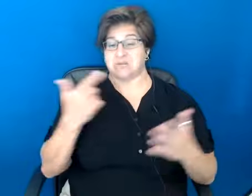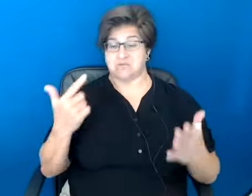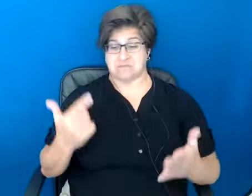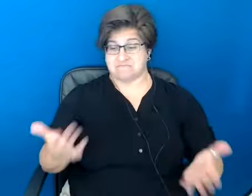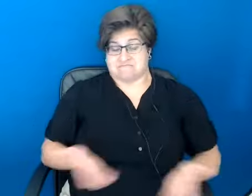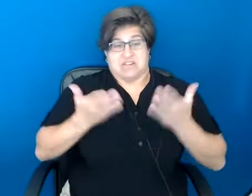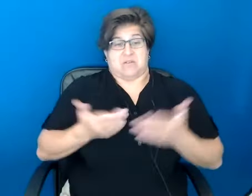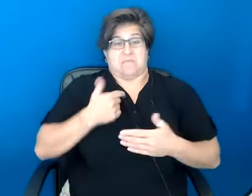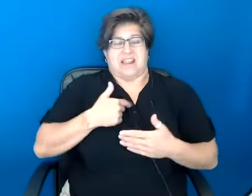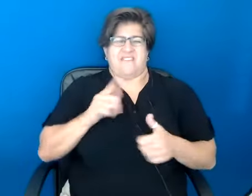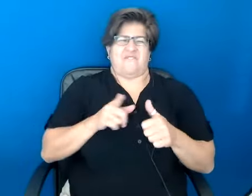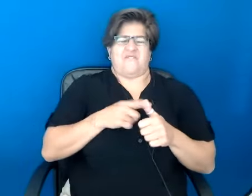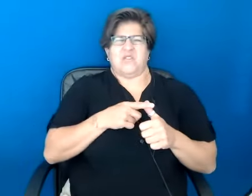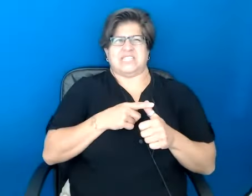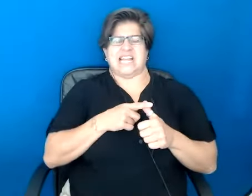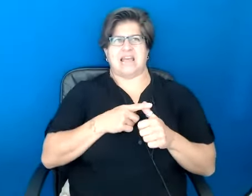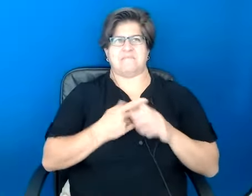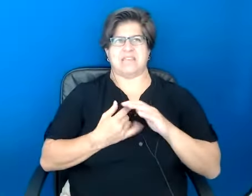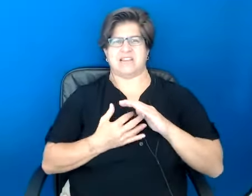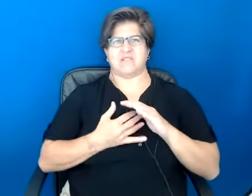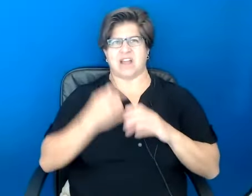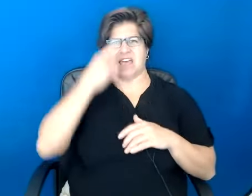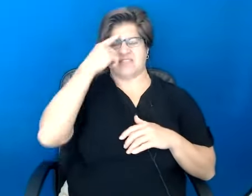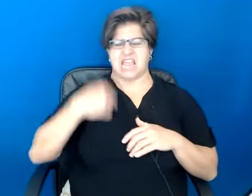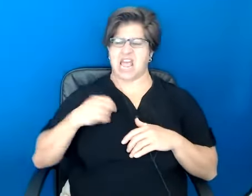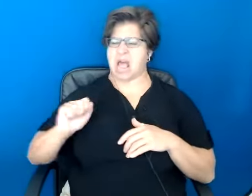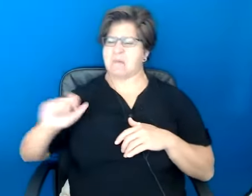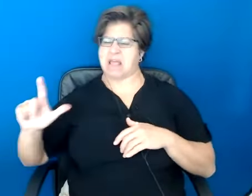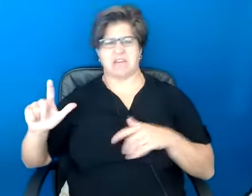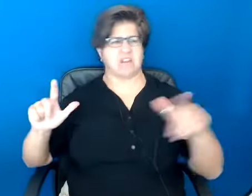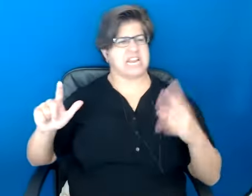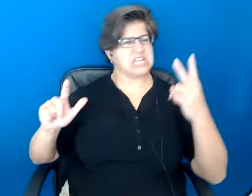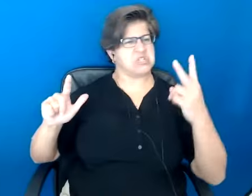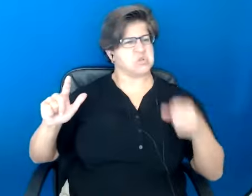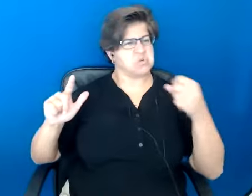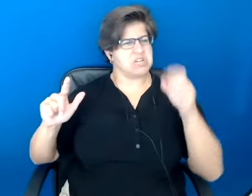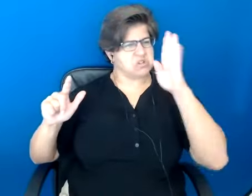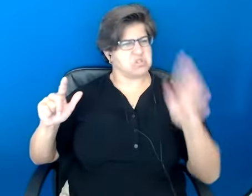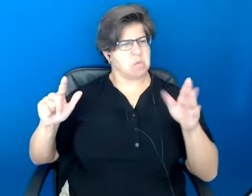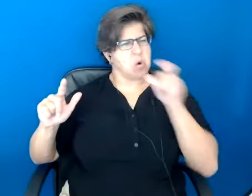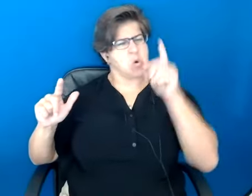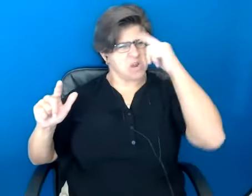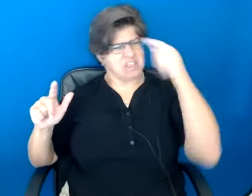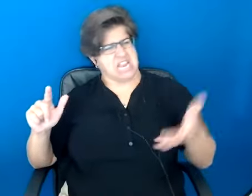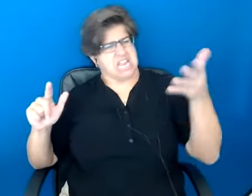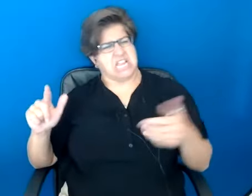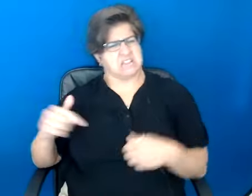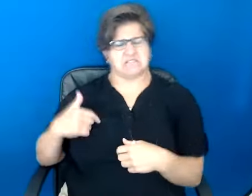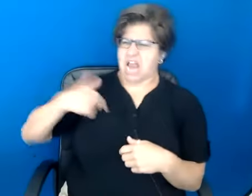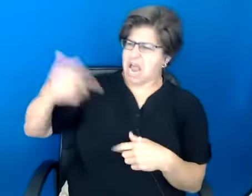like a duck to water this time. He had great sobriety, which helped me because he would pick me up and things. And at first I get quite annoyed about that because